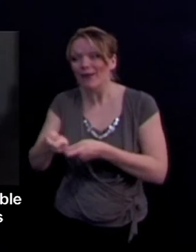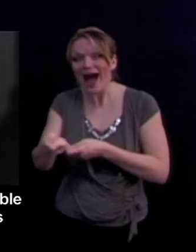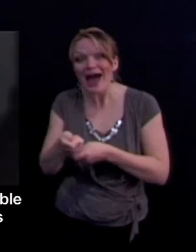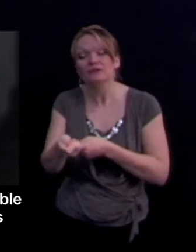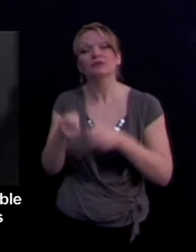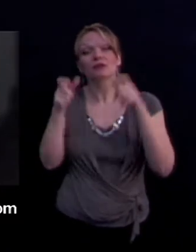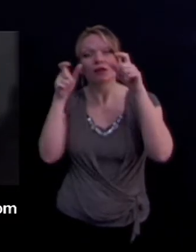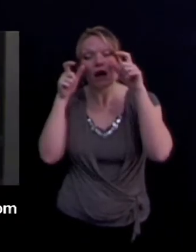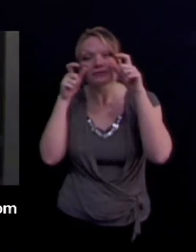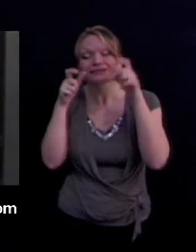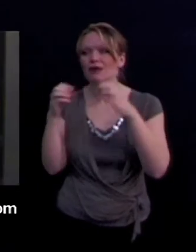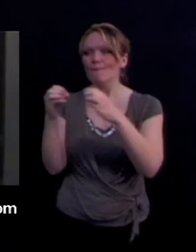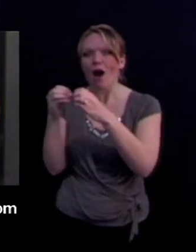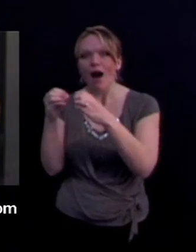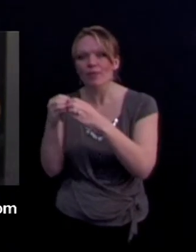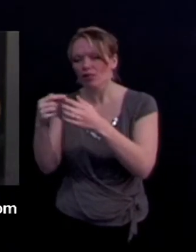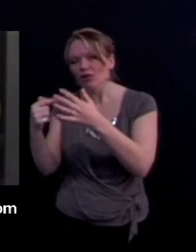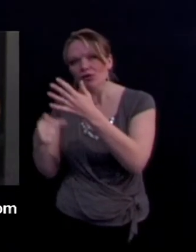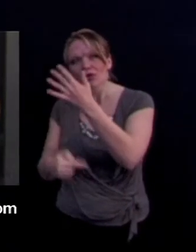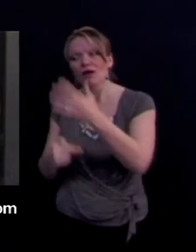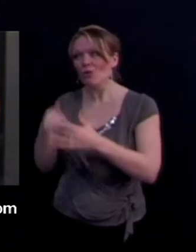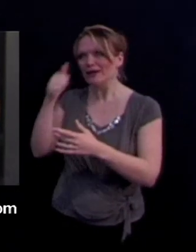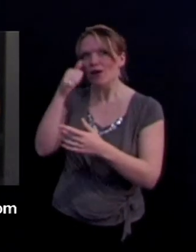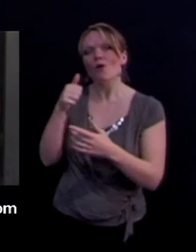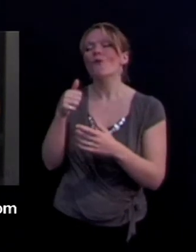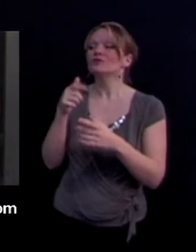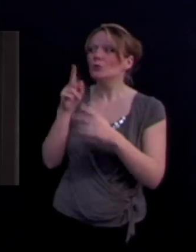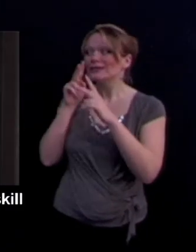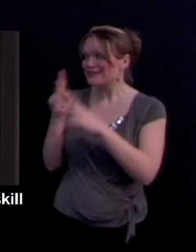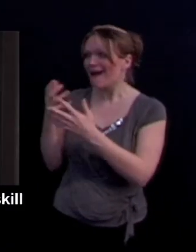and Dornix cloths, all of which can be found in this room.